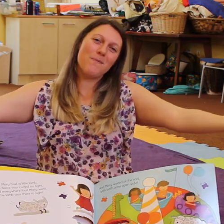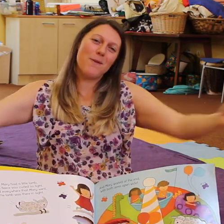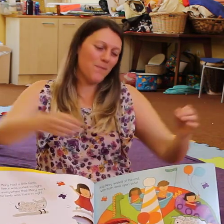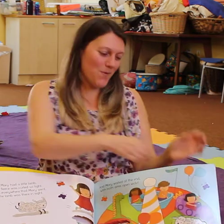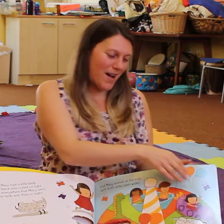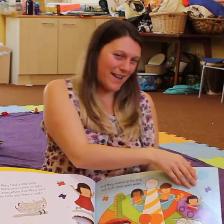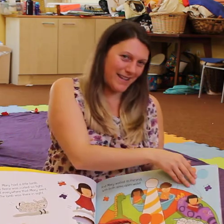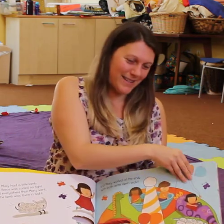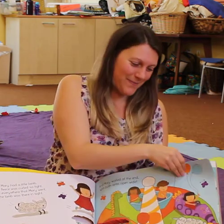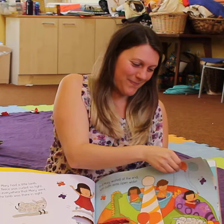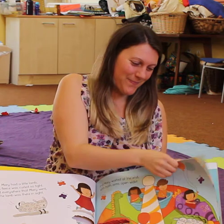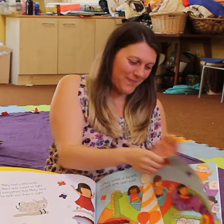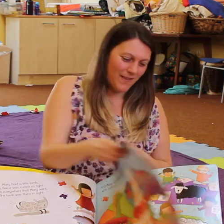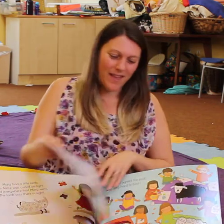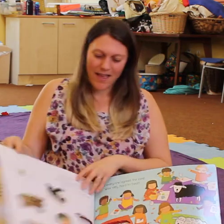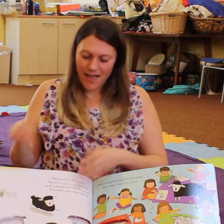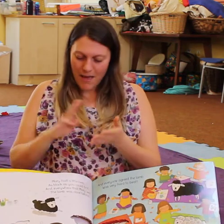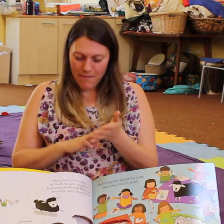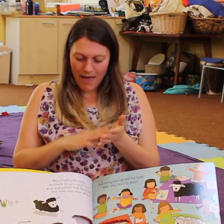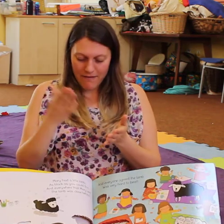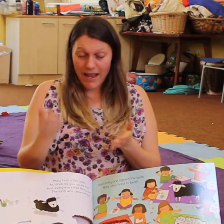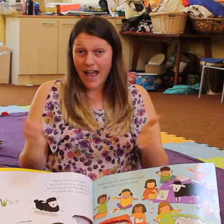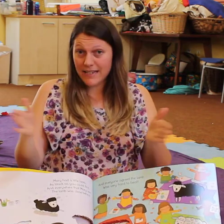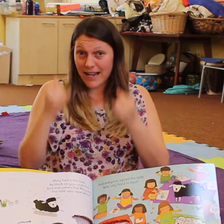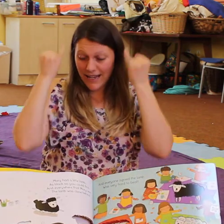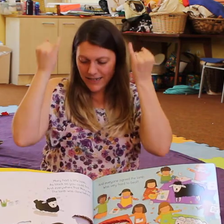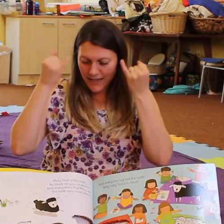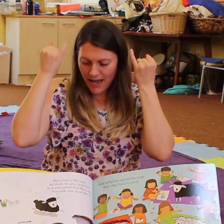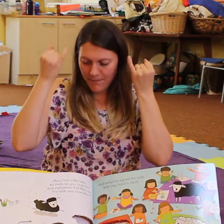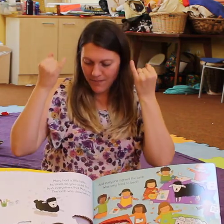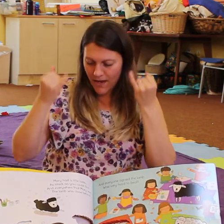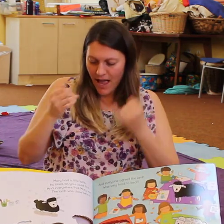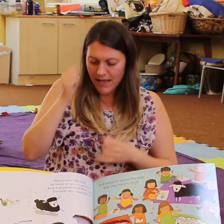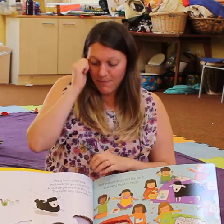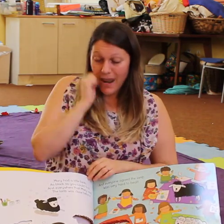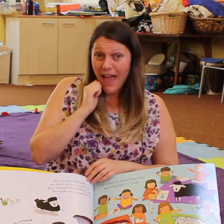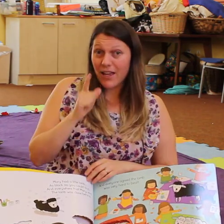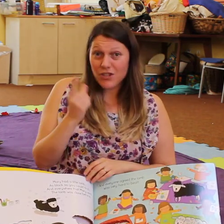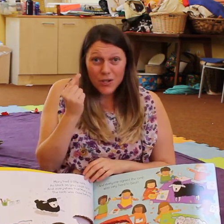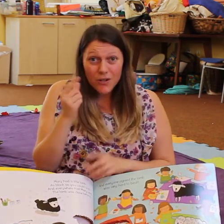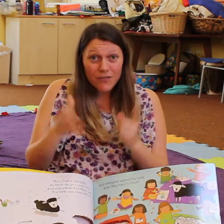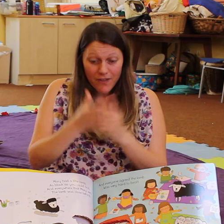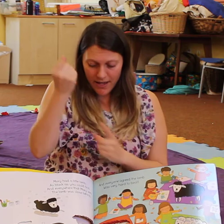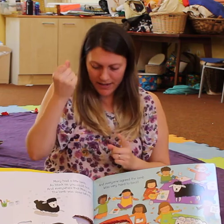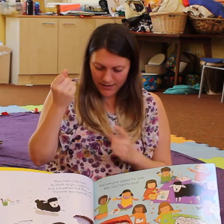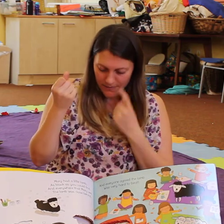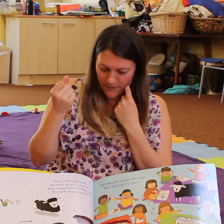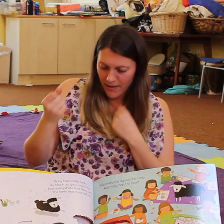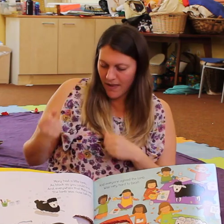open wide. Mary had a little lamb as black as you could find.